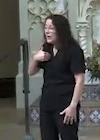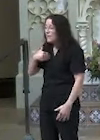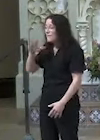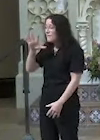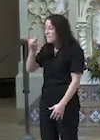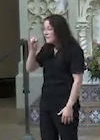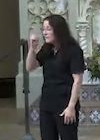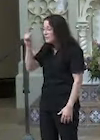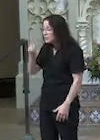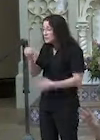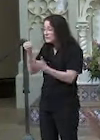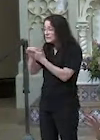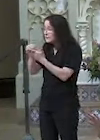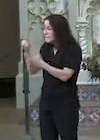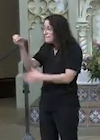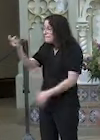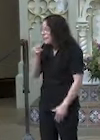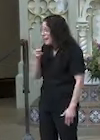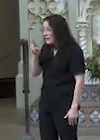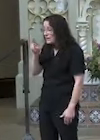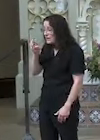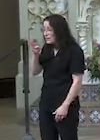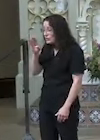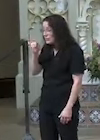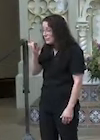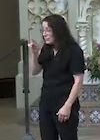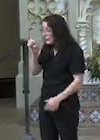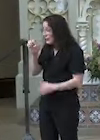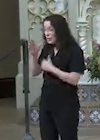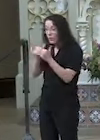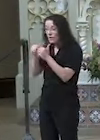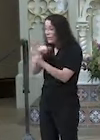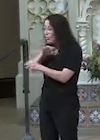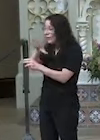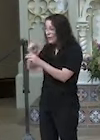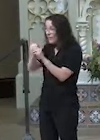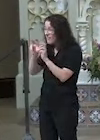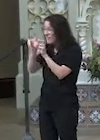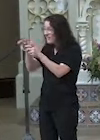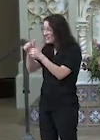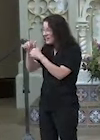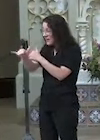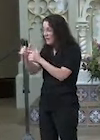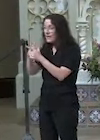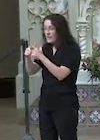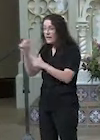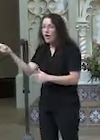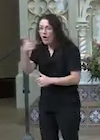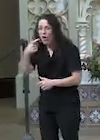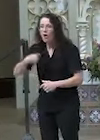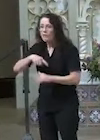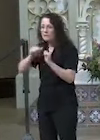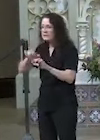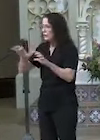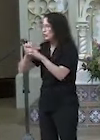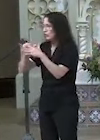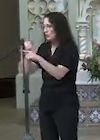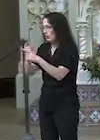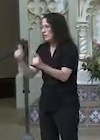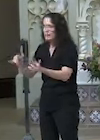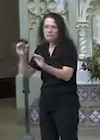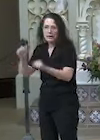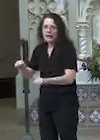back on what we invest in this project. And we can all do that right now,